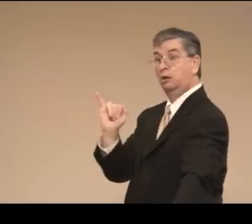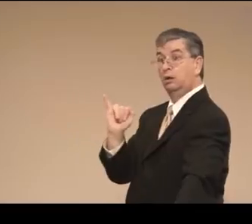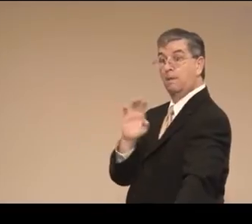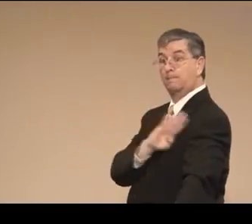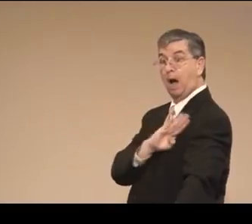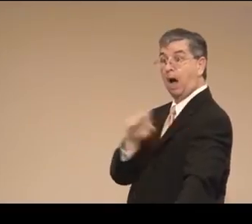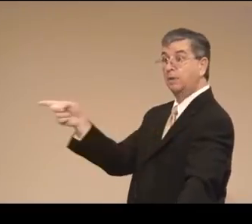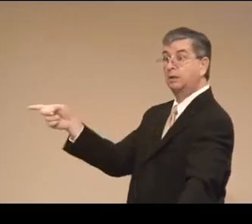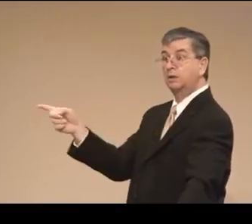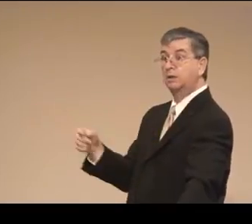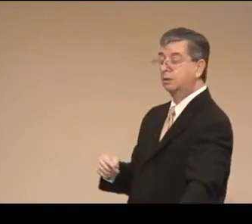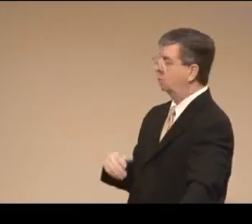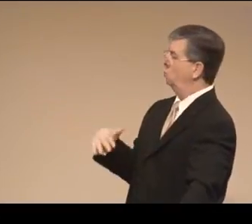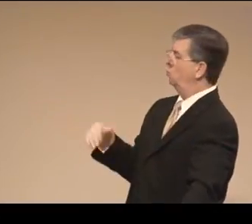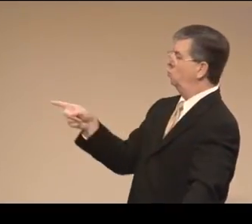Lord. What about Bobby?